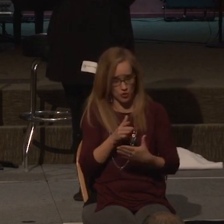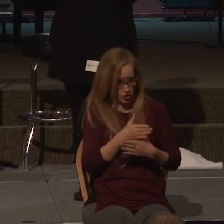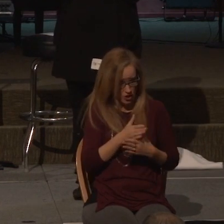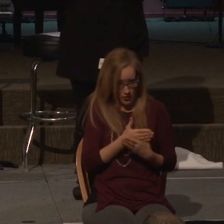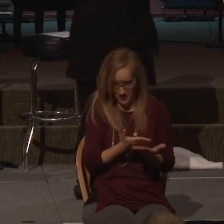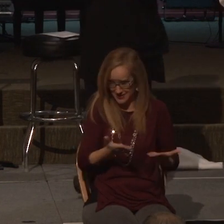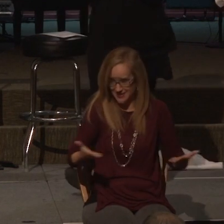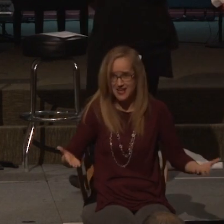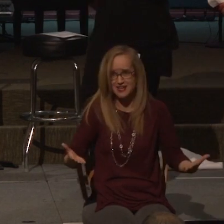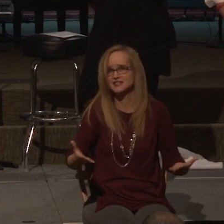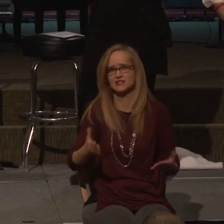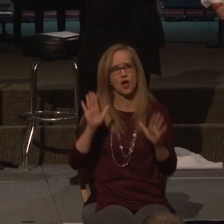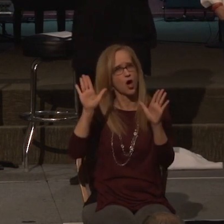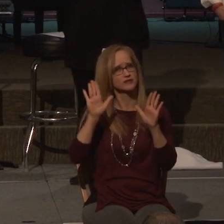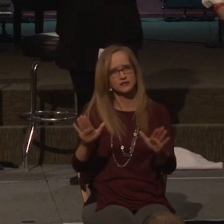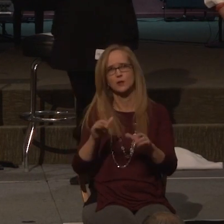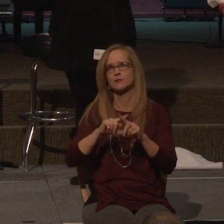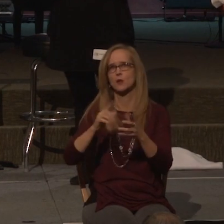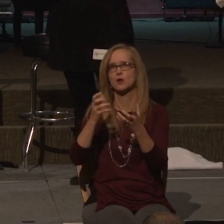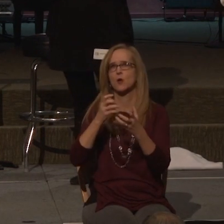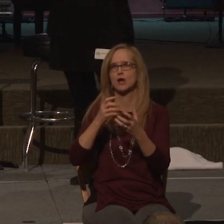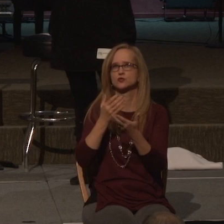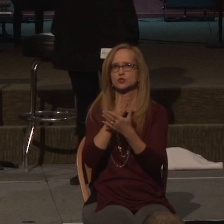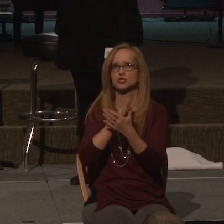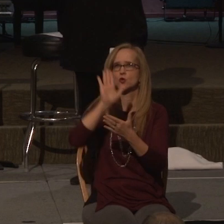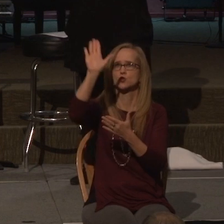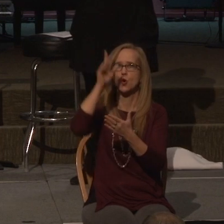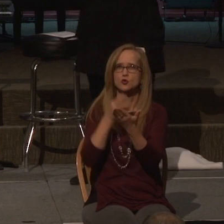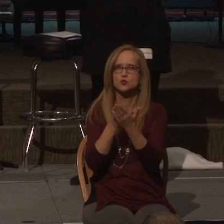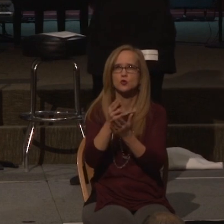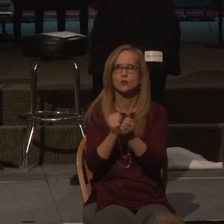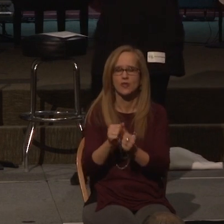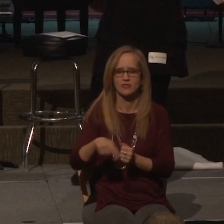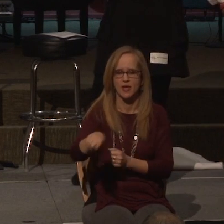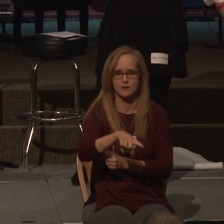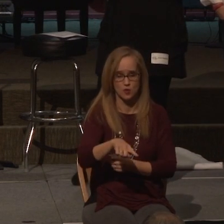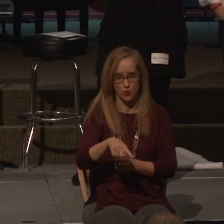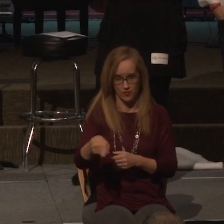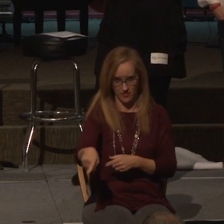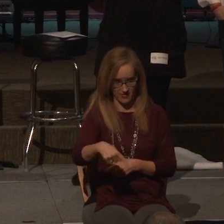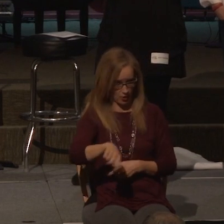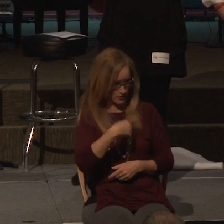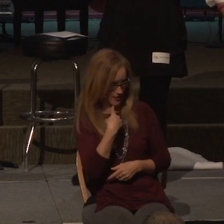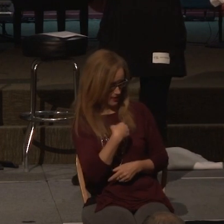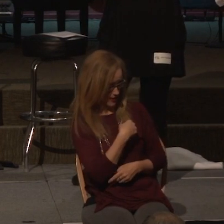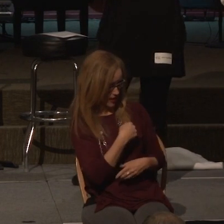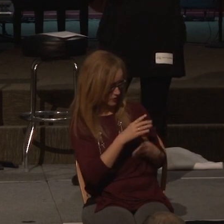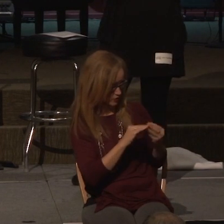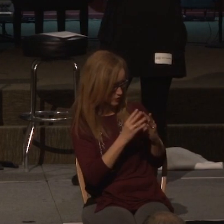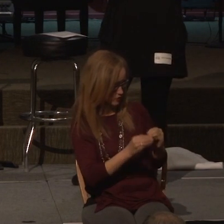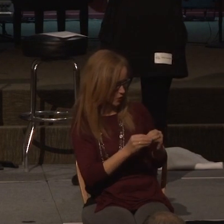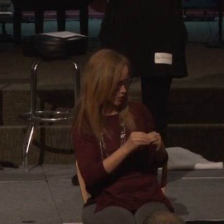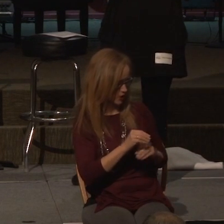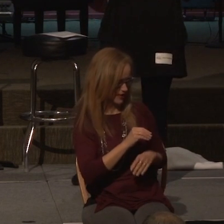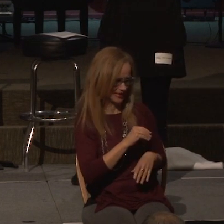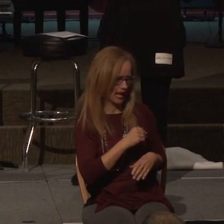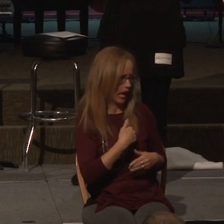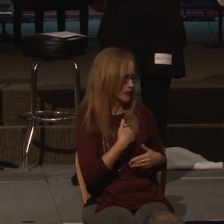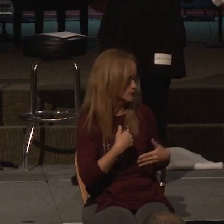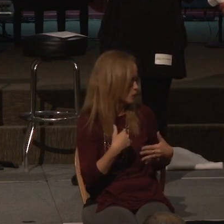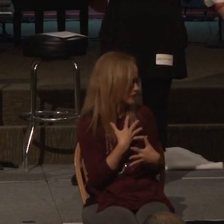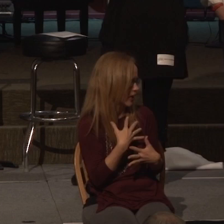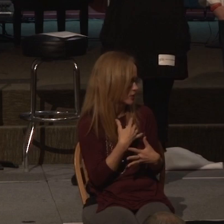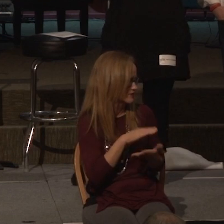which are awesome, but we want to share your truth with them. And so they're telling us this story, and Miss JC, like, I'm so scared